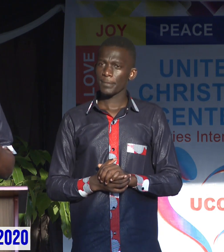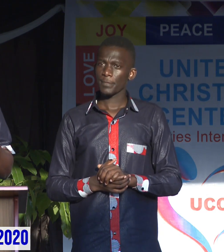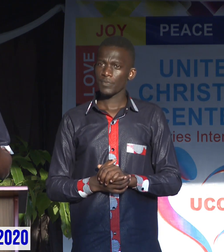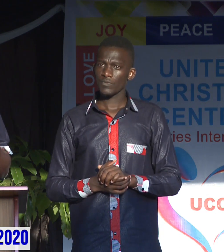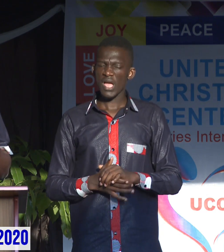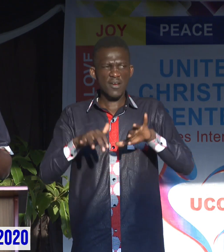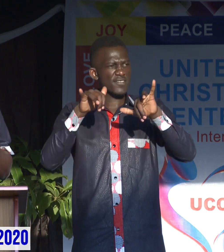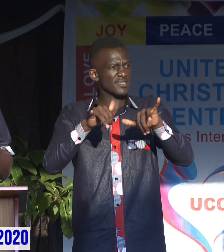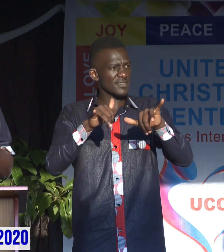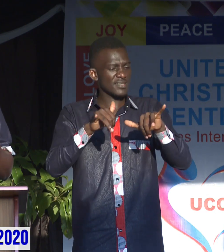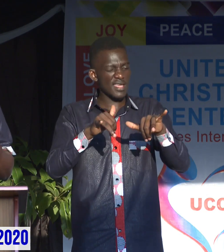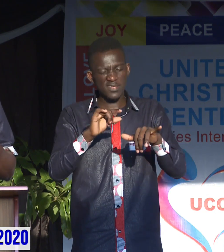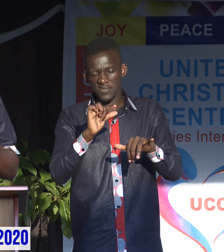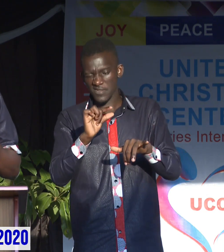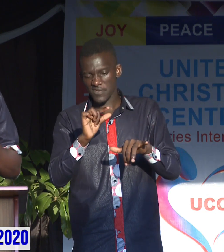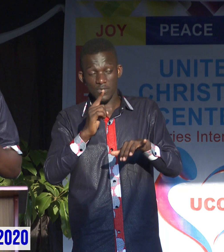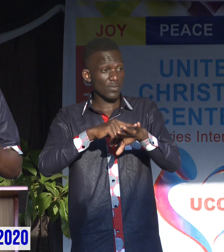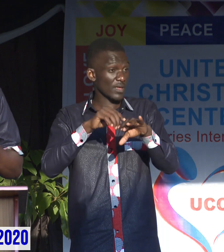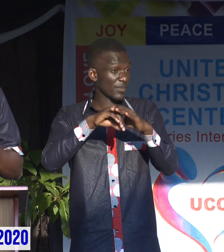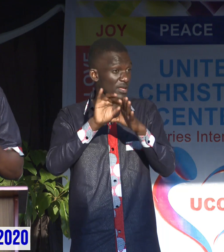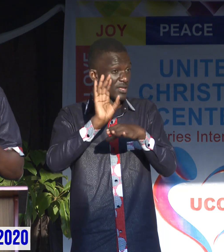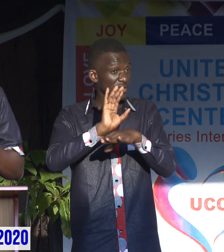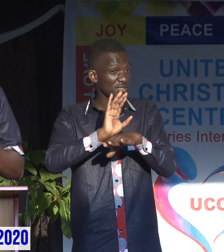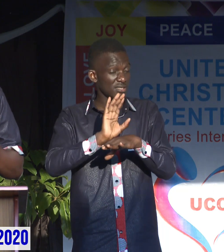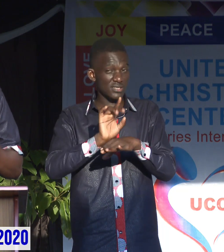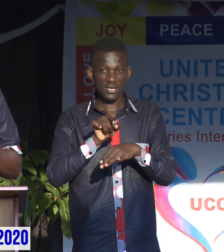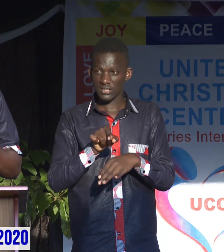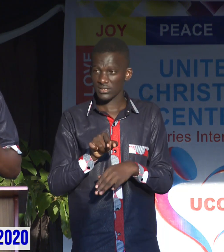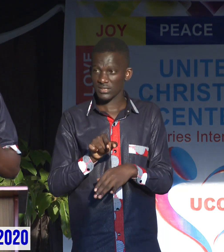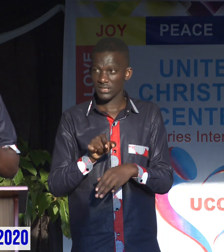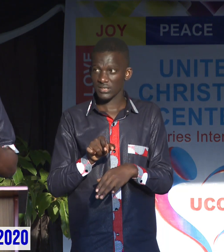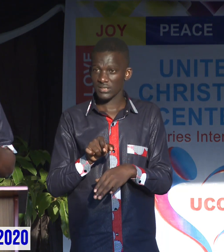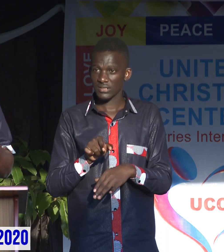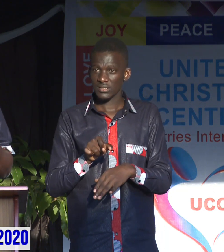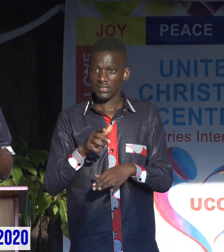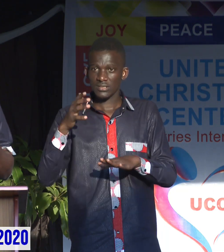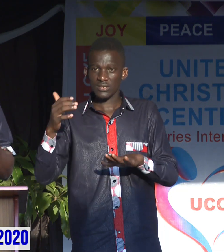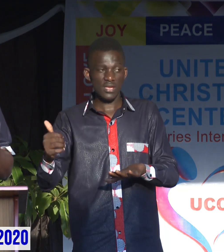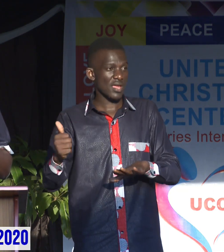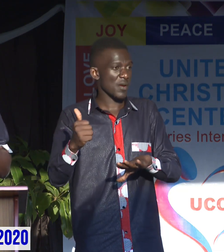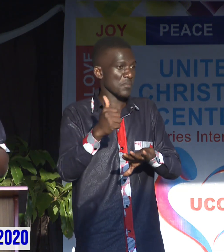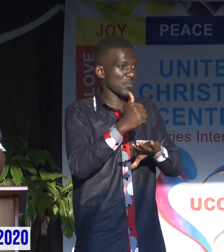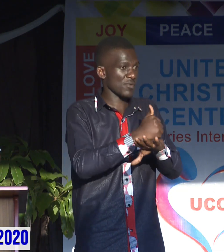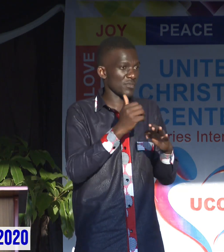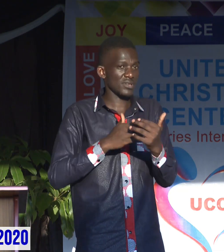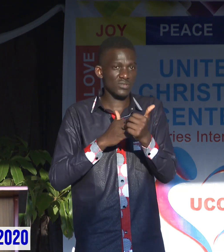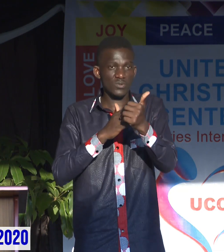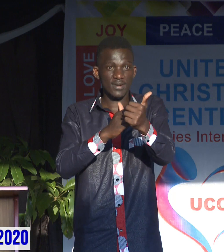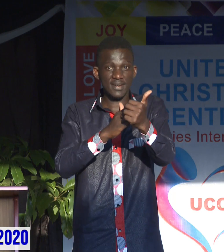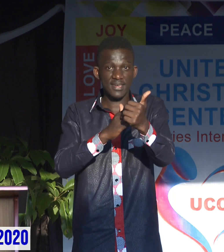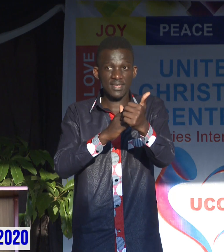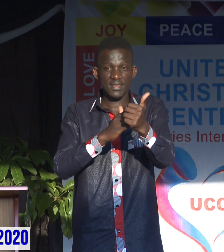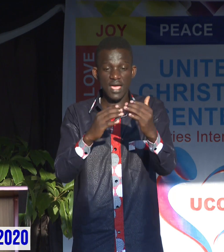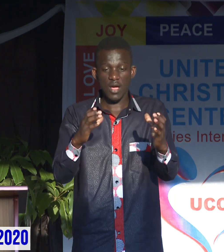today. I'd spent in the church a very short period of time, and they gave